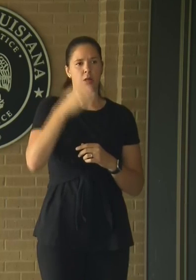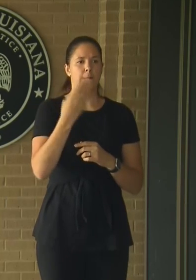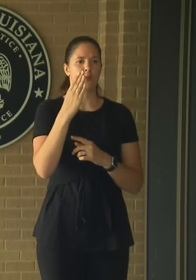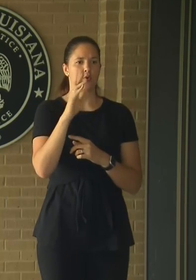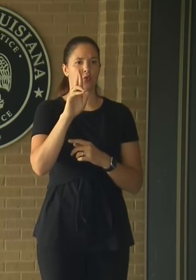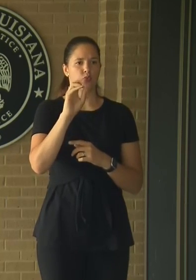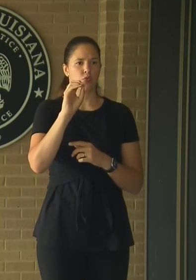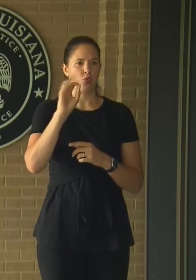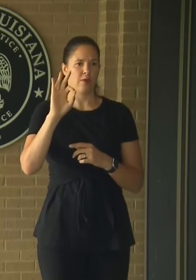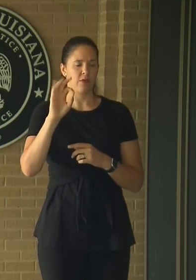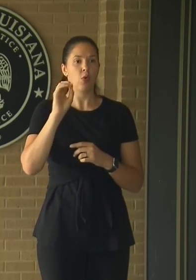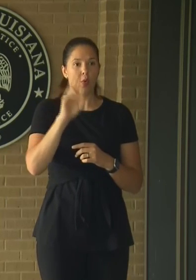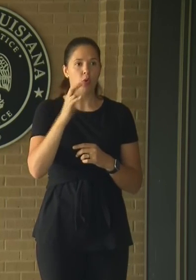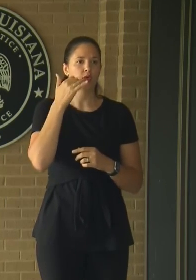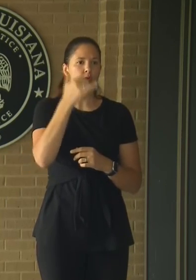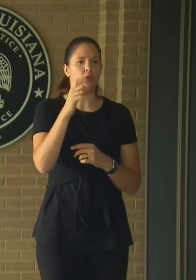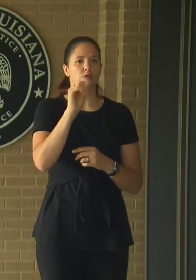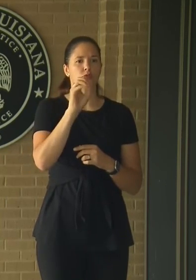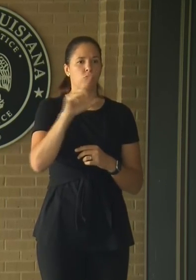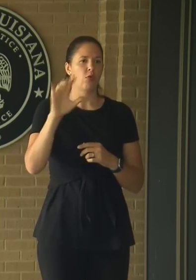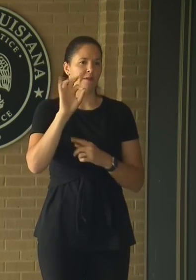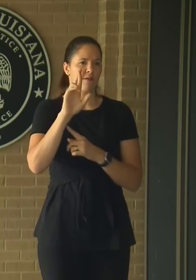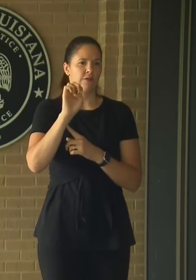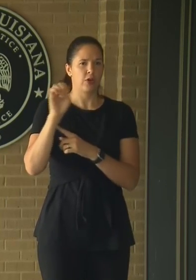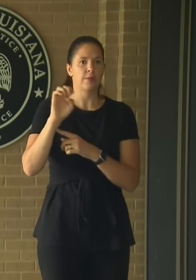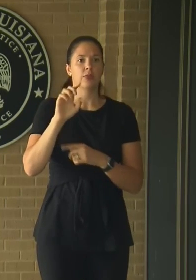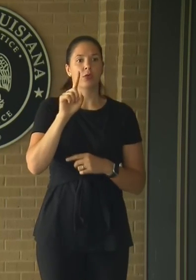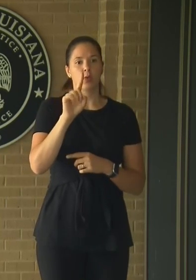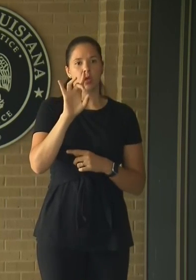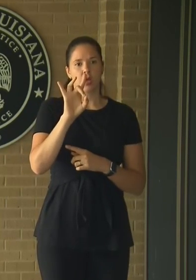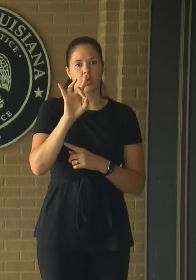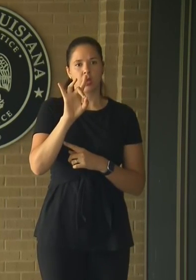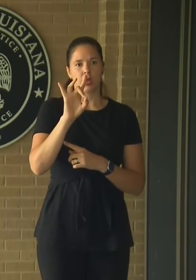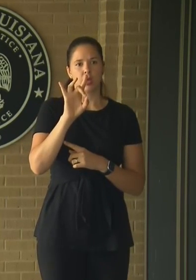usace.mil/blueroof, or you can call toll-free